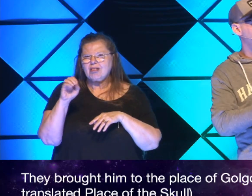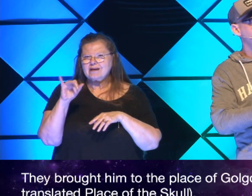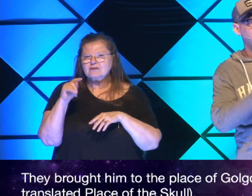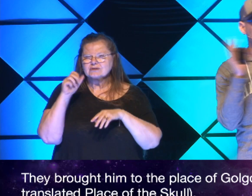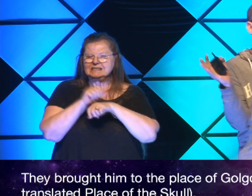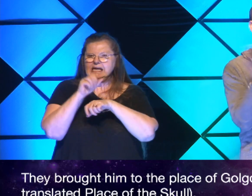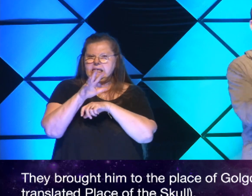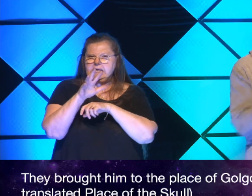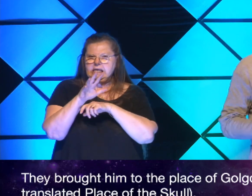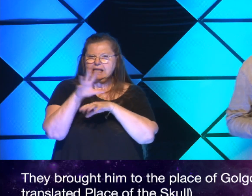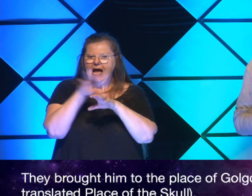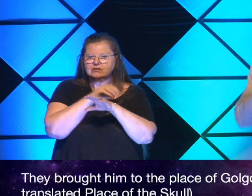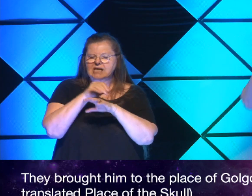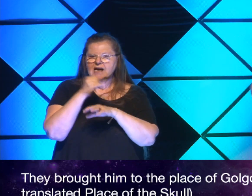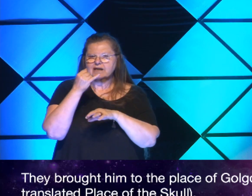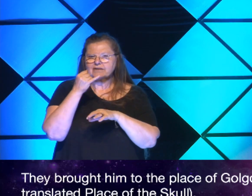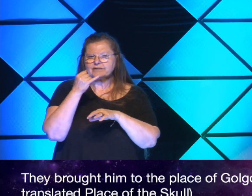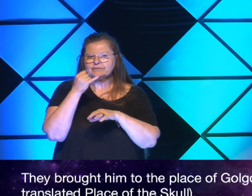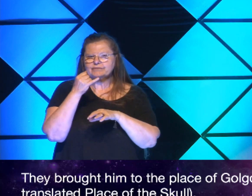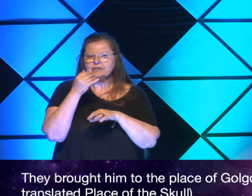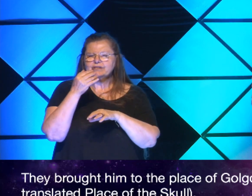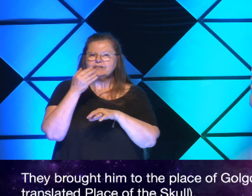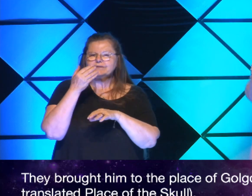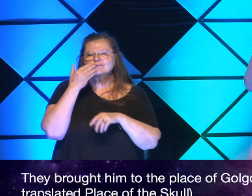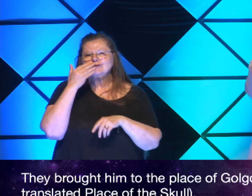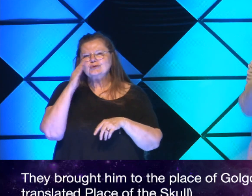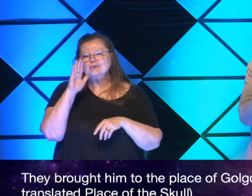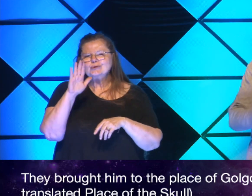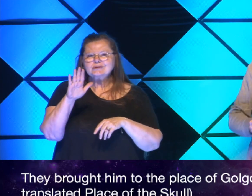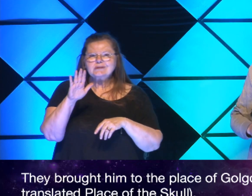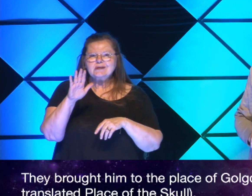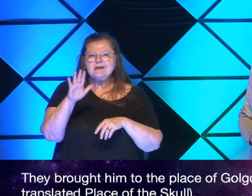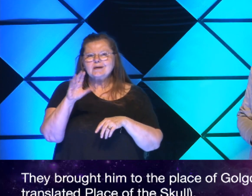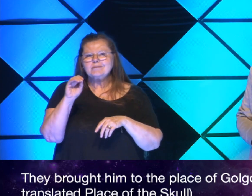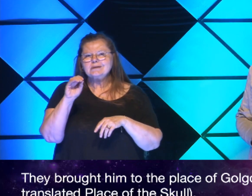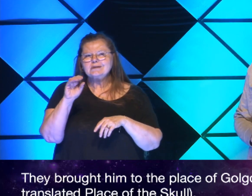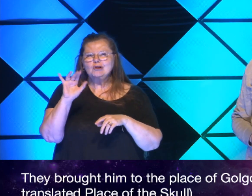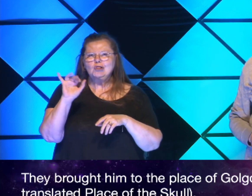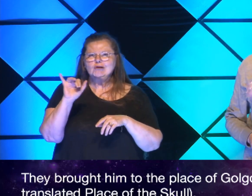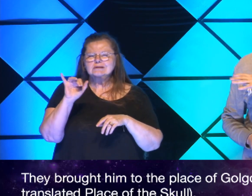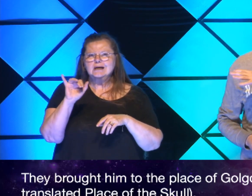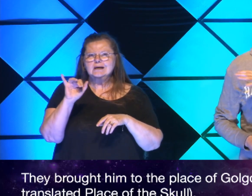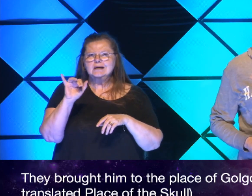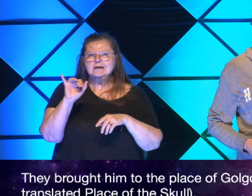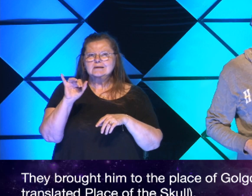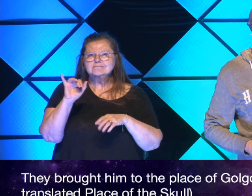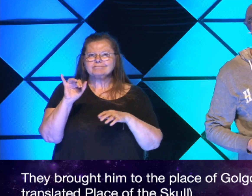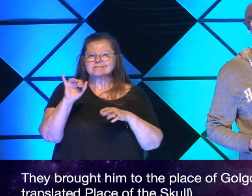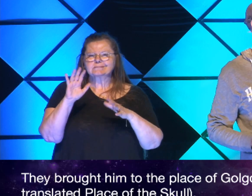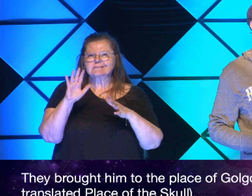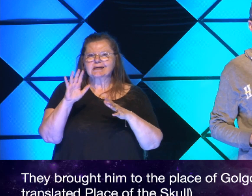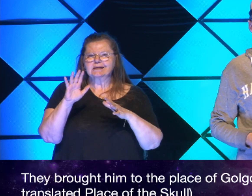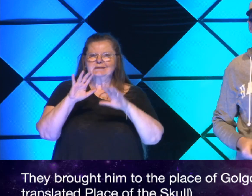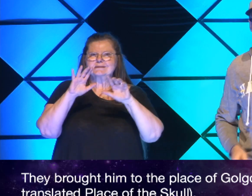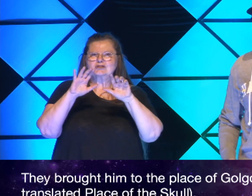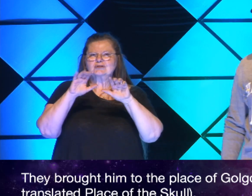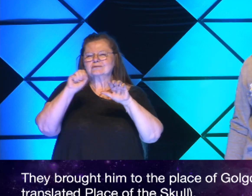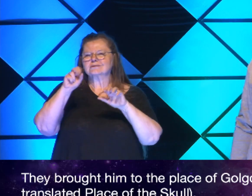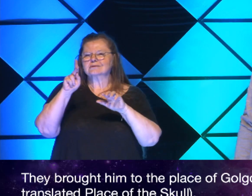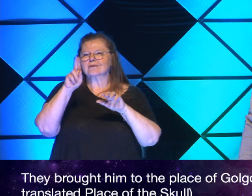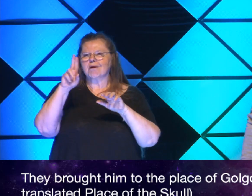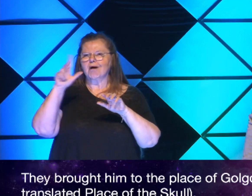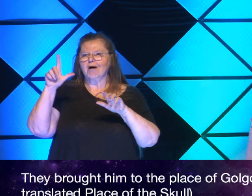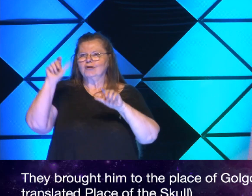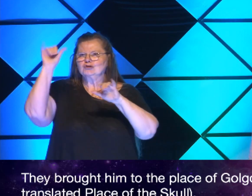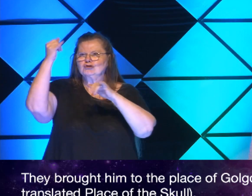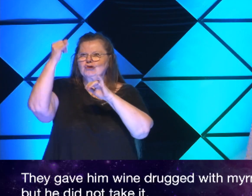hill that exists outside of Jerusalem, and it looks like a skull is carved into it. And they take him out there and they crucify him there, and